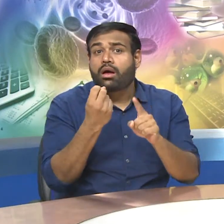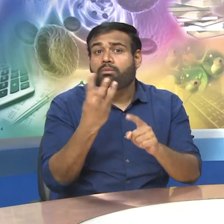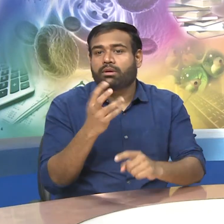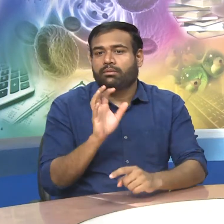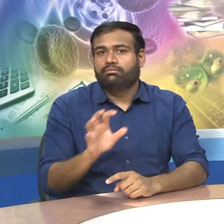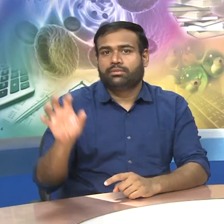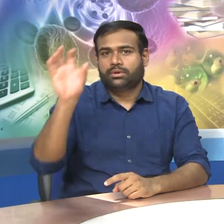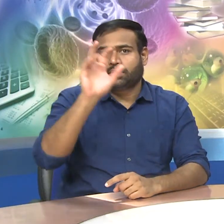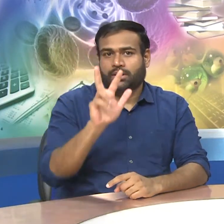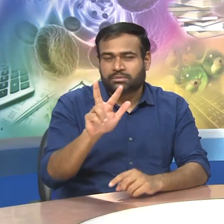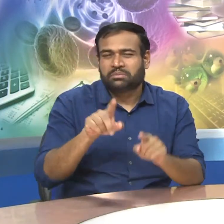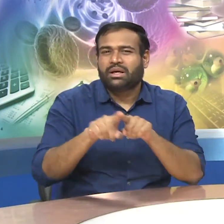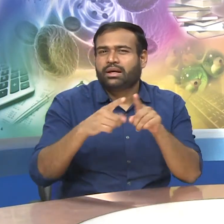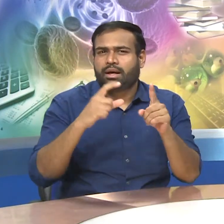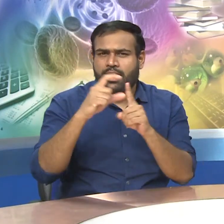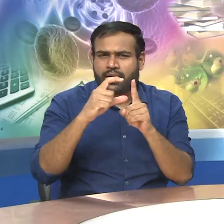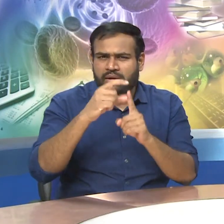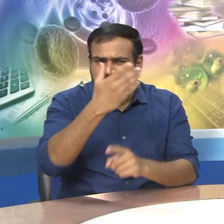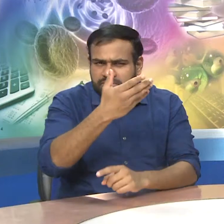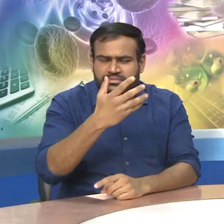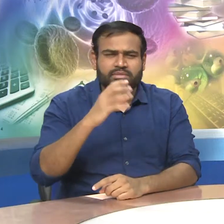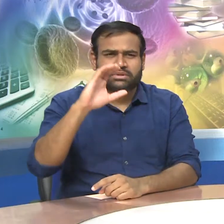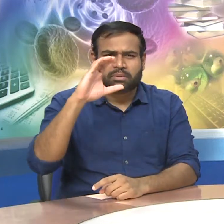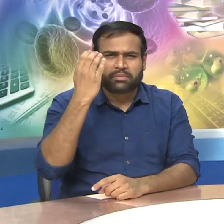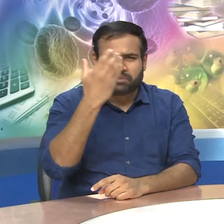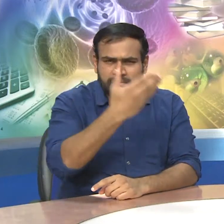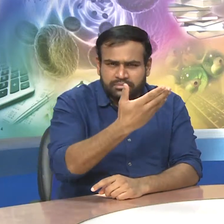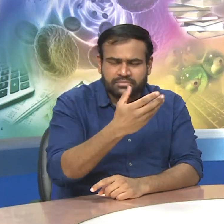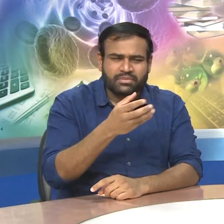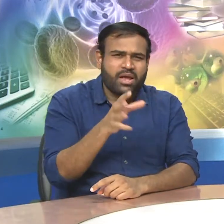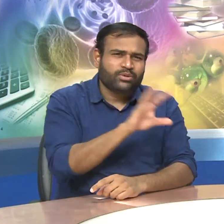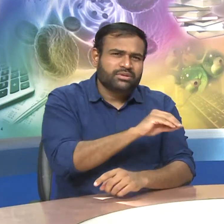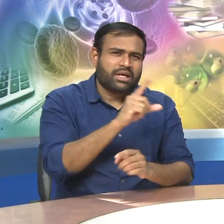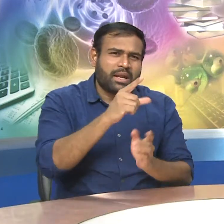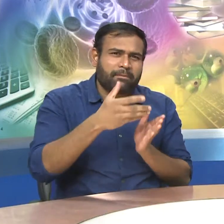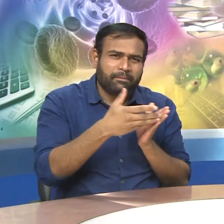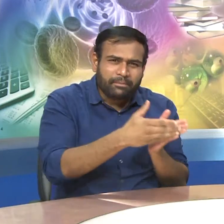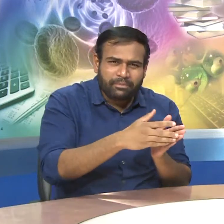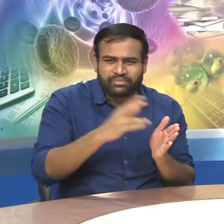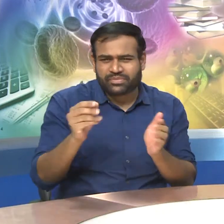and 8 union territories. For example, Delhi, Chandigarh,